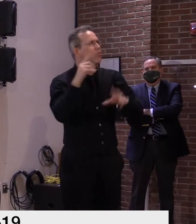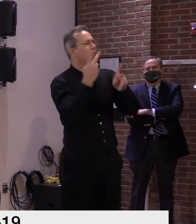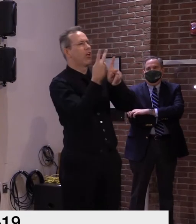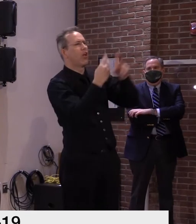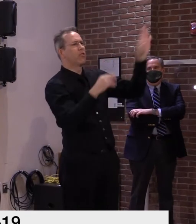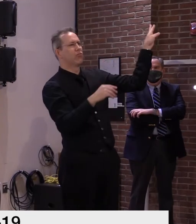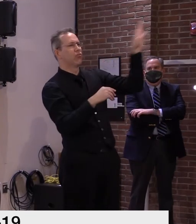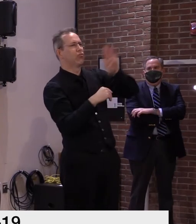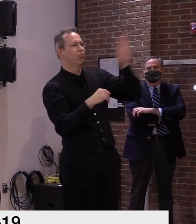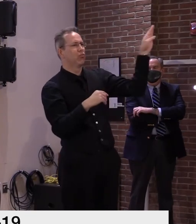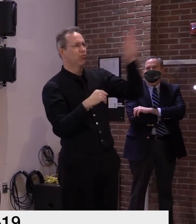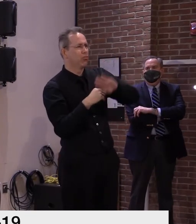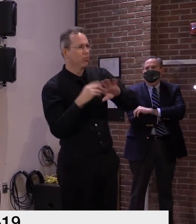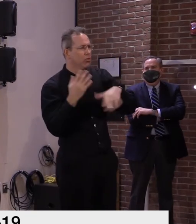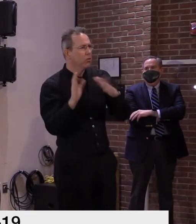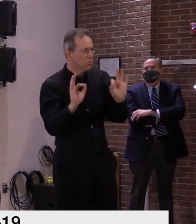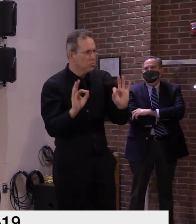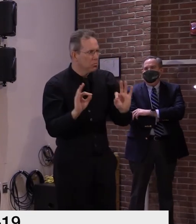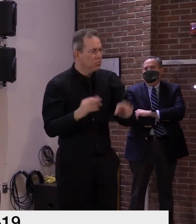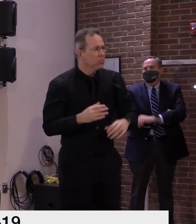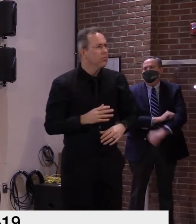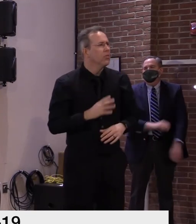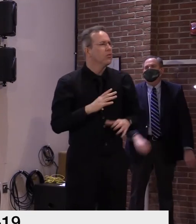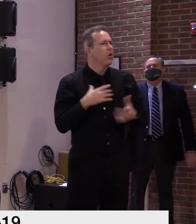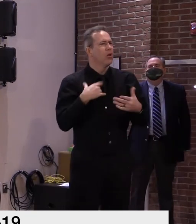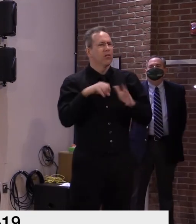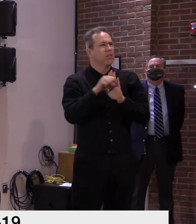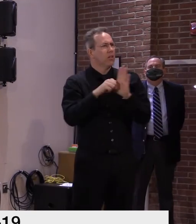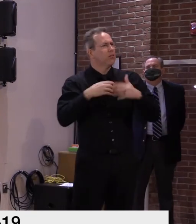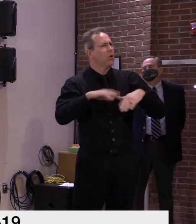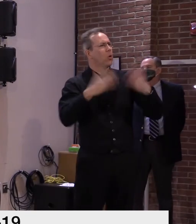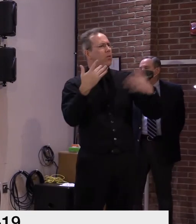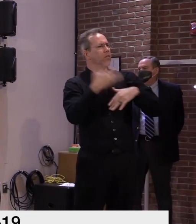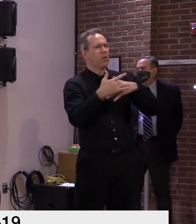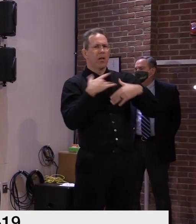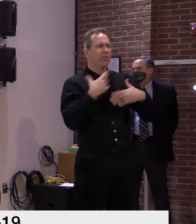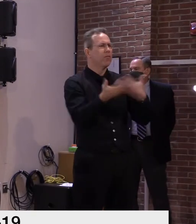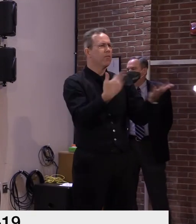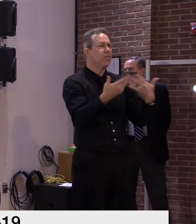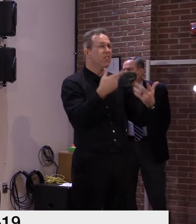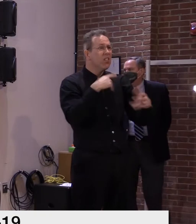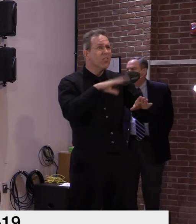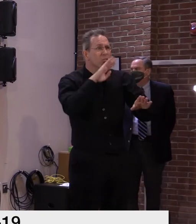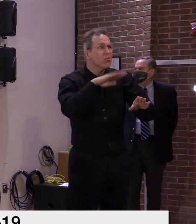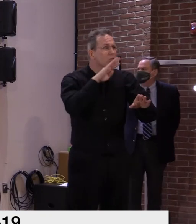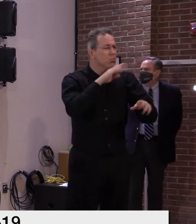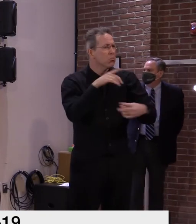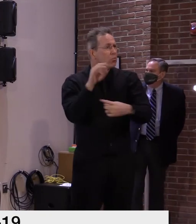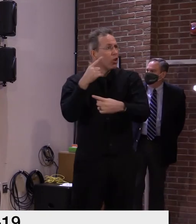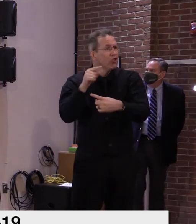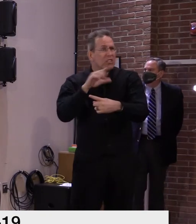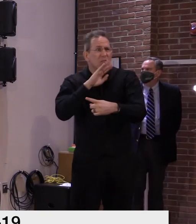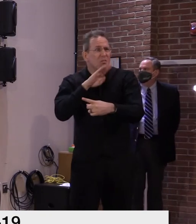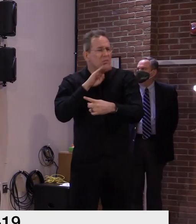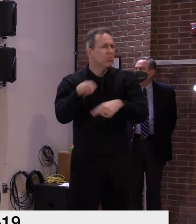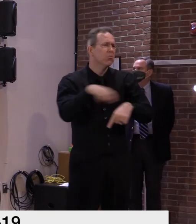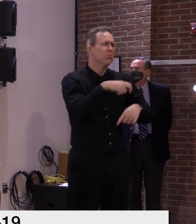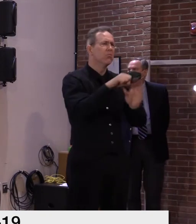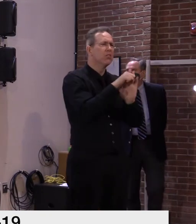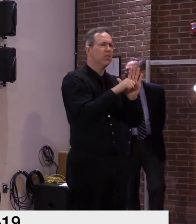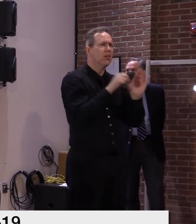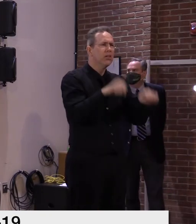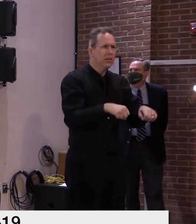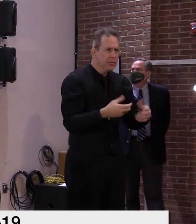that out there as quick as possible. But you'll, as Secretary Smith had said before, you'll be able to sign up on